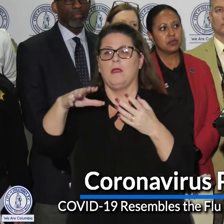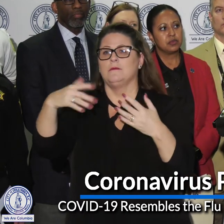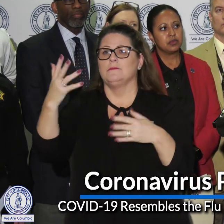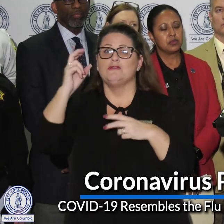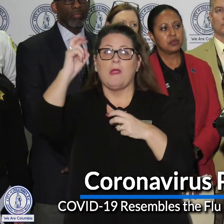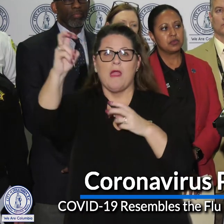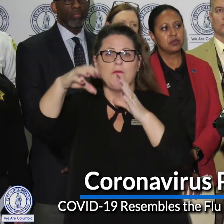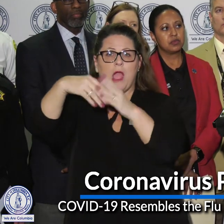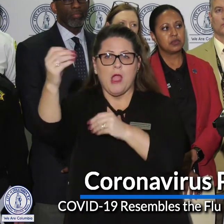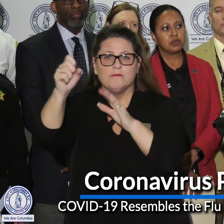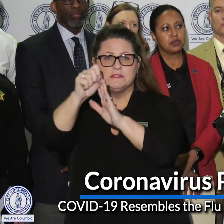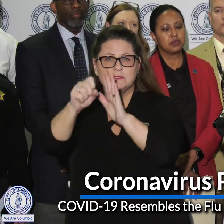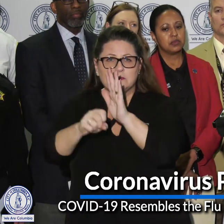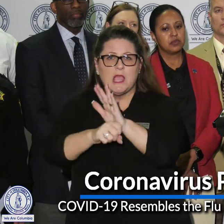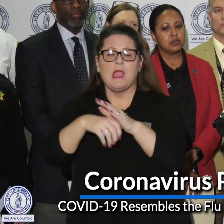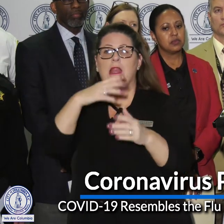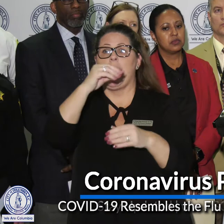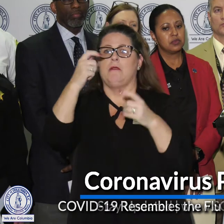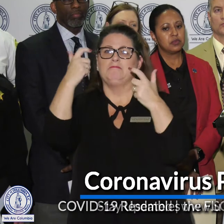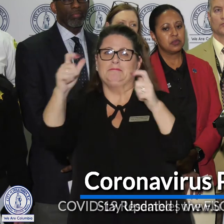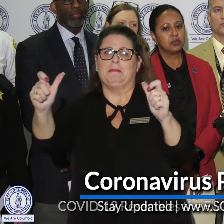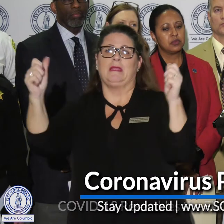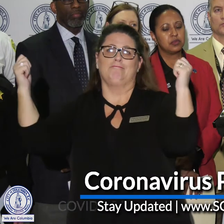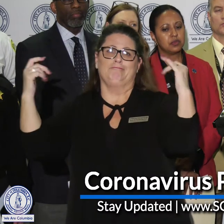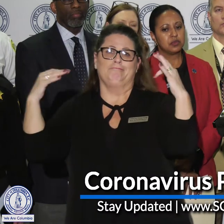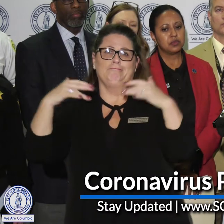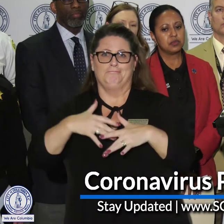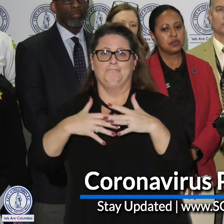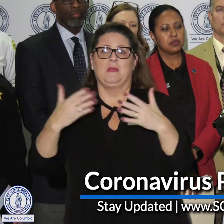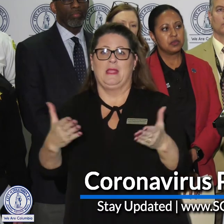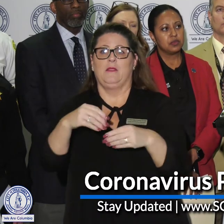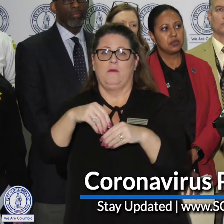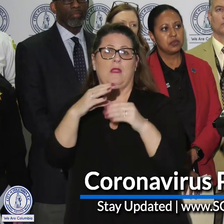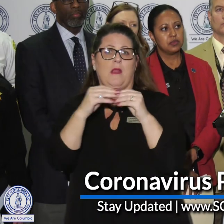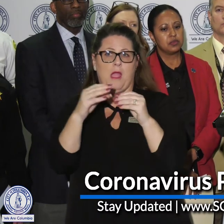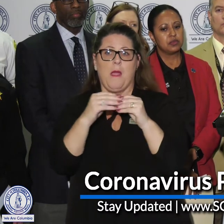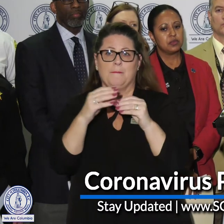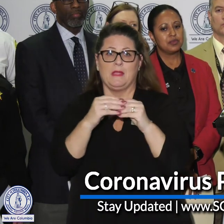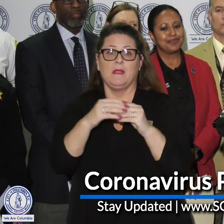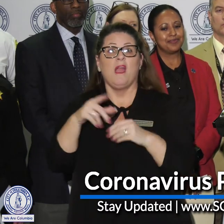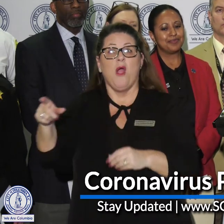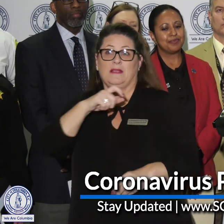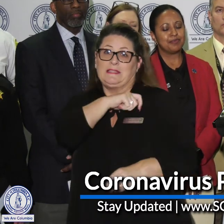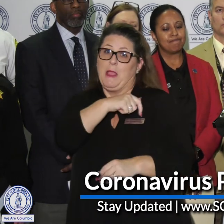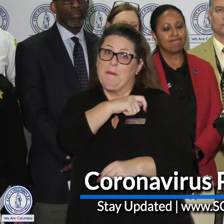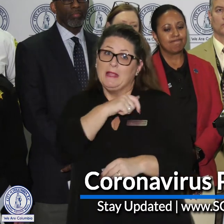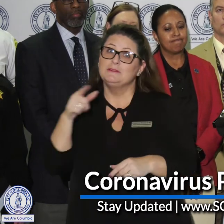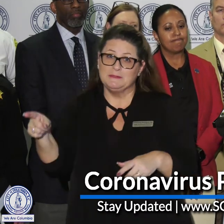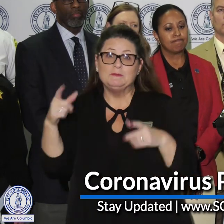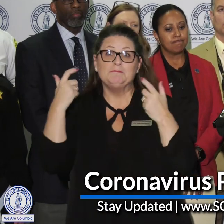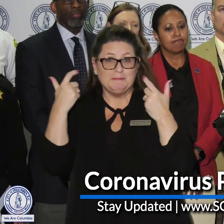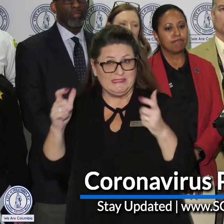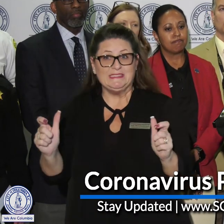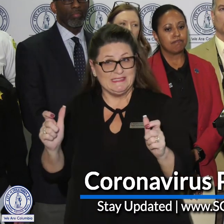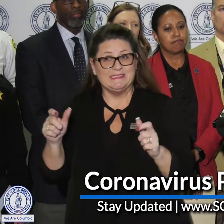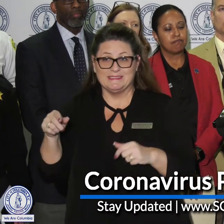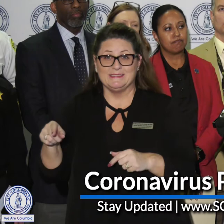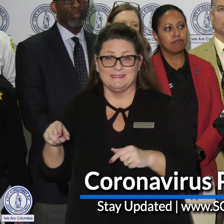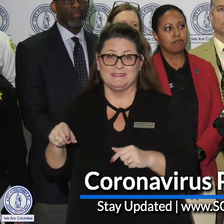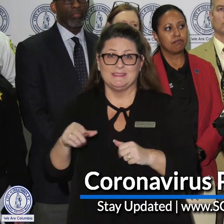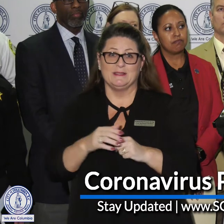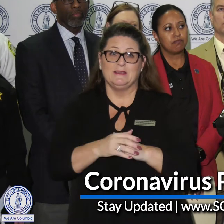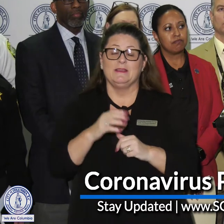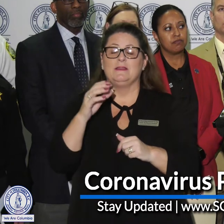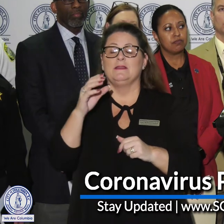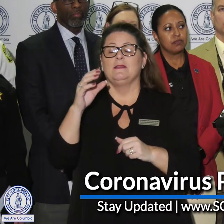travel, and the other was about large assemblies and how we should handle those going forward. That is a very large assembly of folks. And I think we're